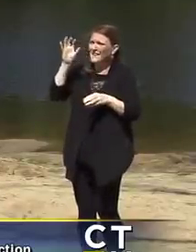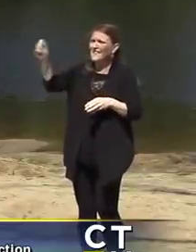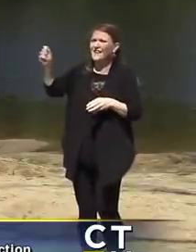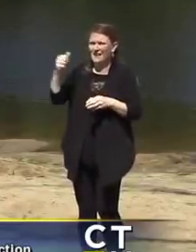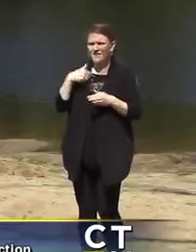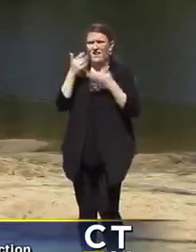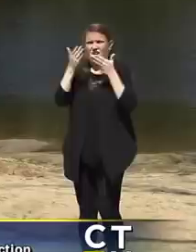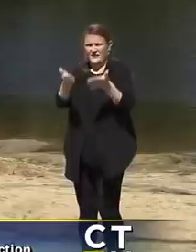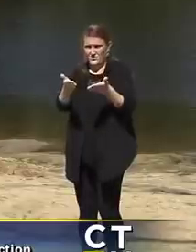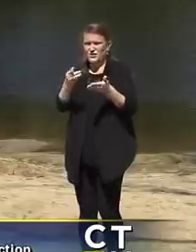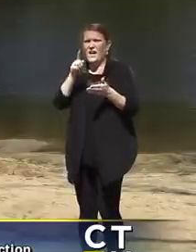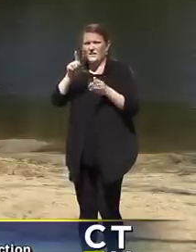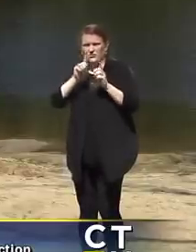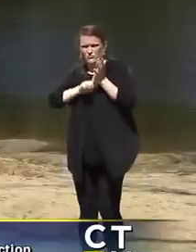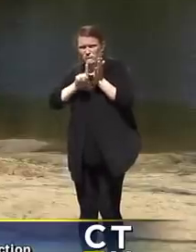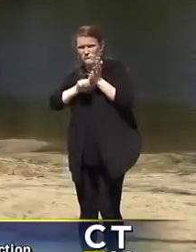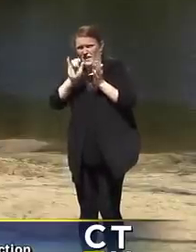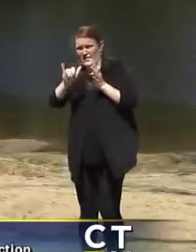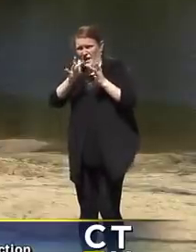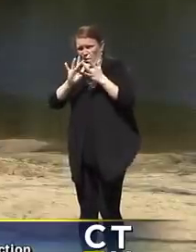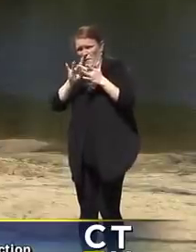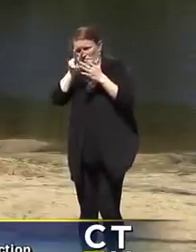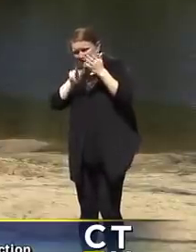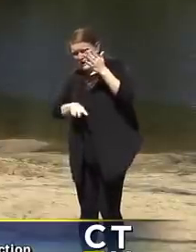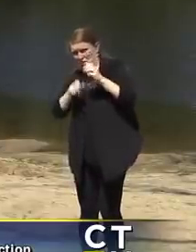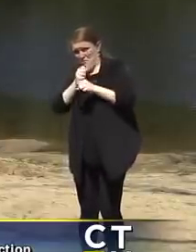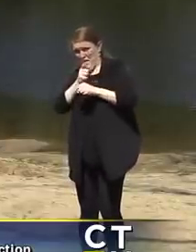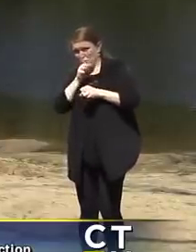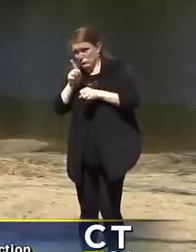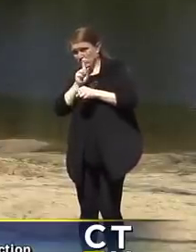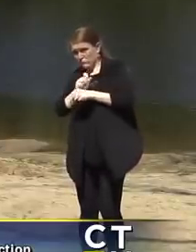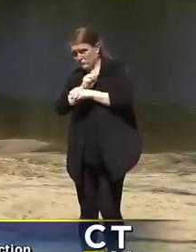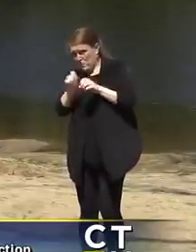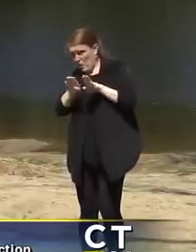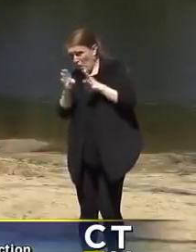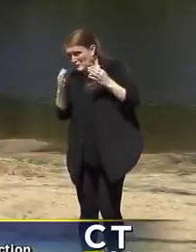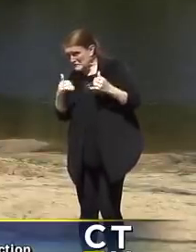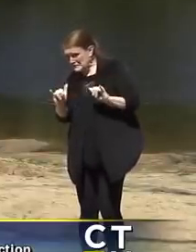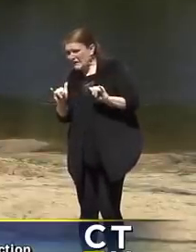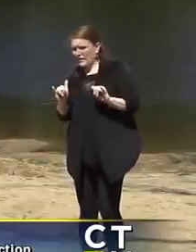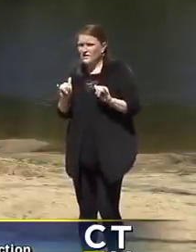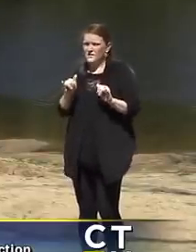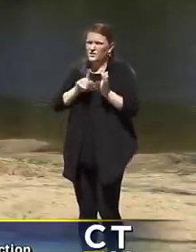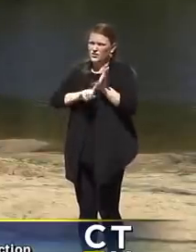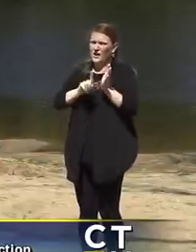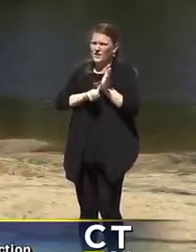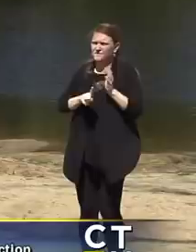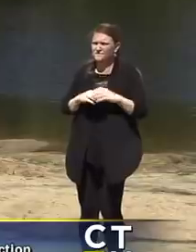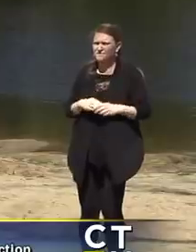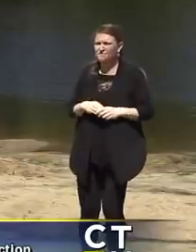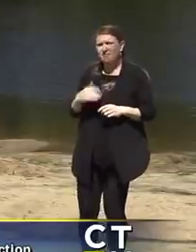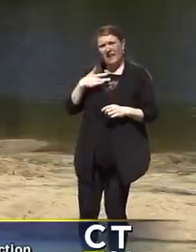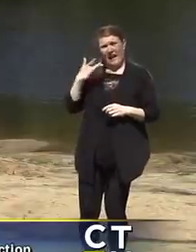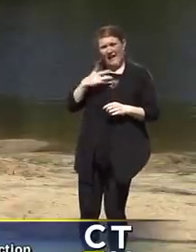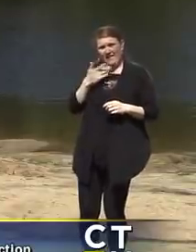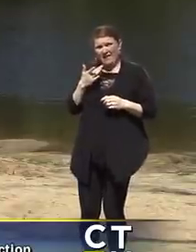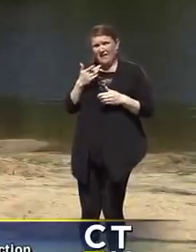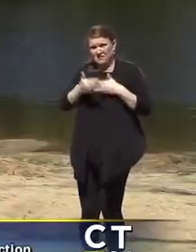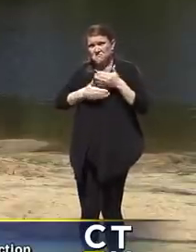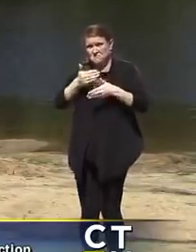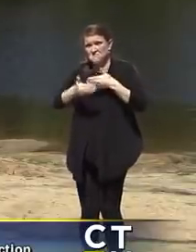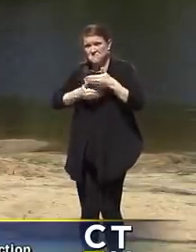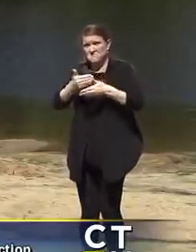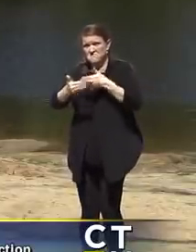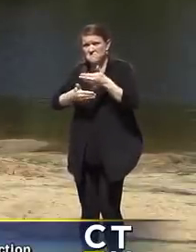to the shoreline park, check that website to find out if it's open. And over time, we think that we're hopeful that that website can